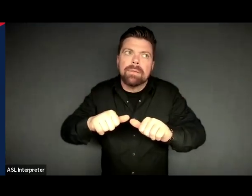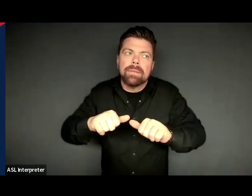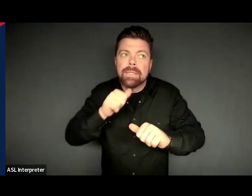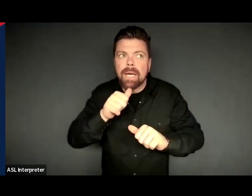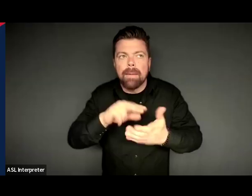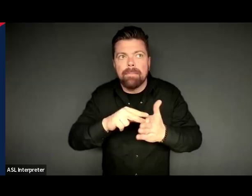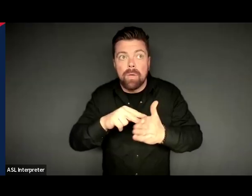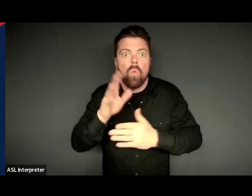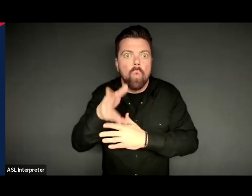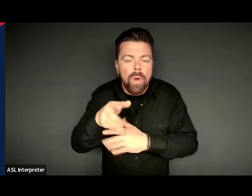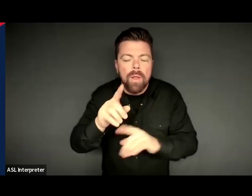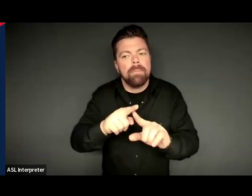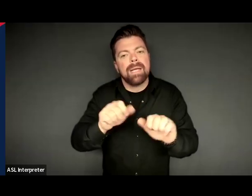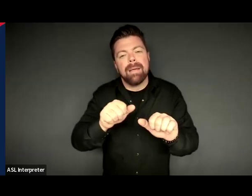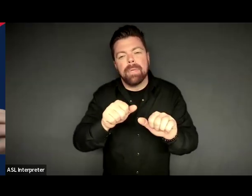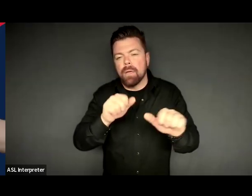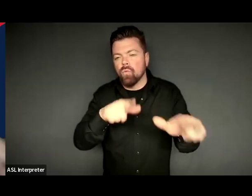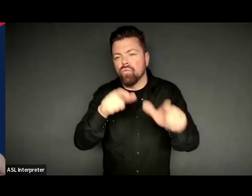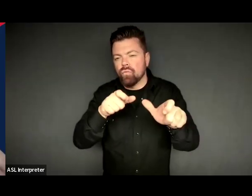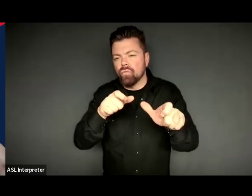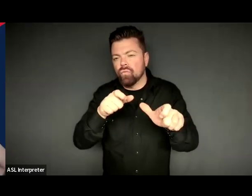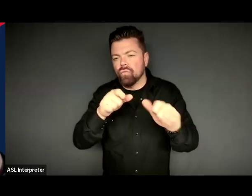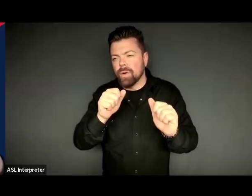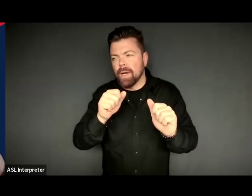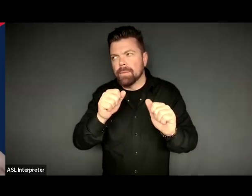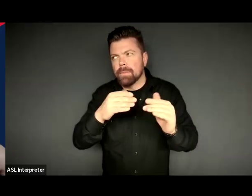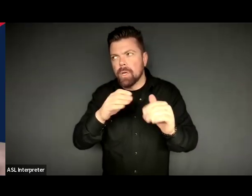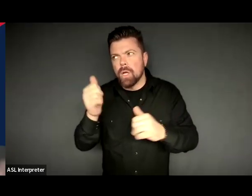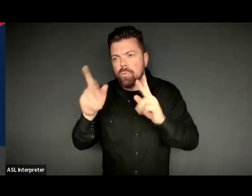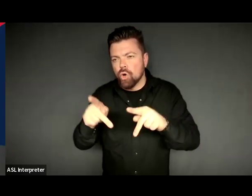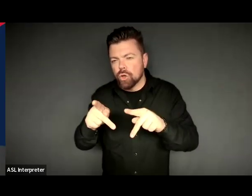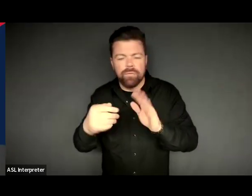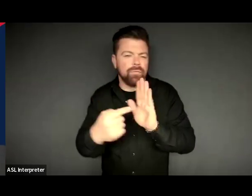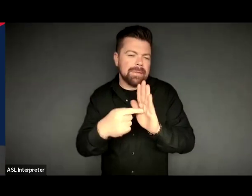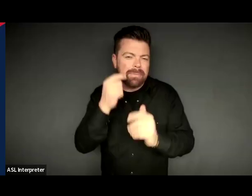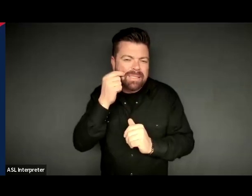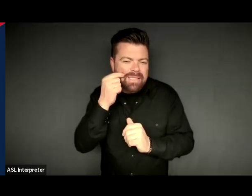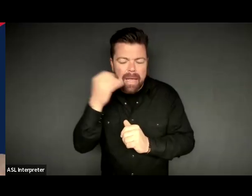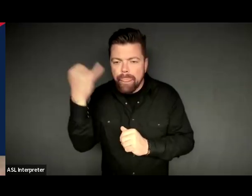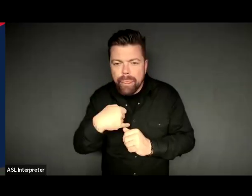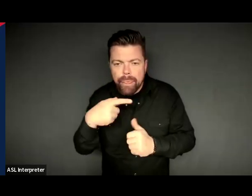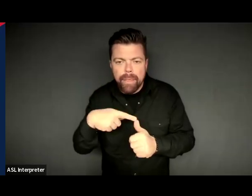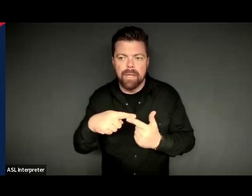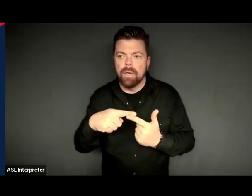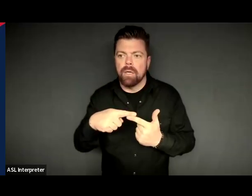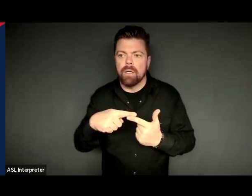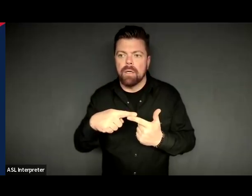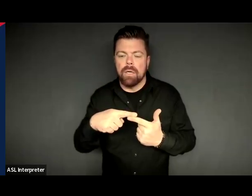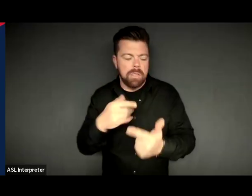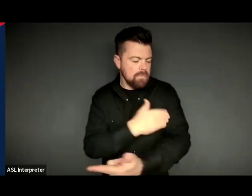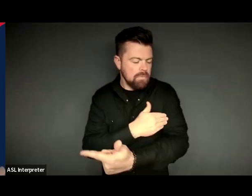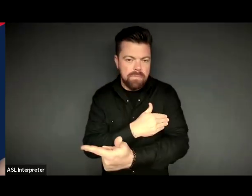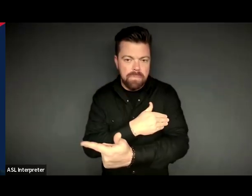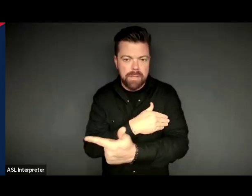a little more rapid for some people than other people because like I talked about the thinning of the skin and the muscles